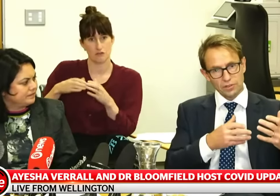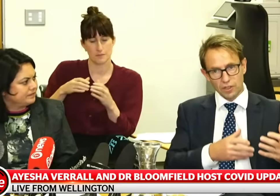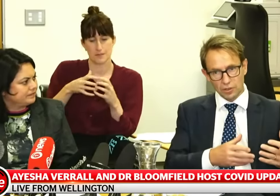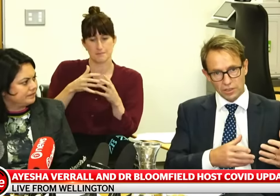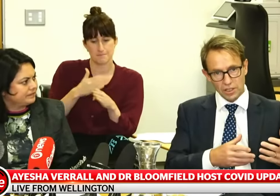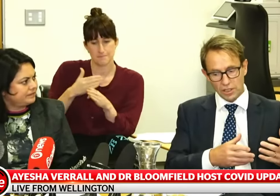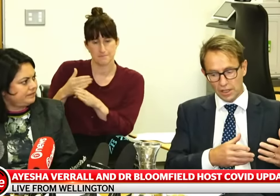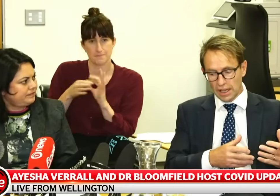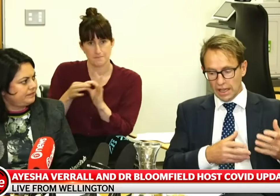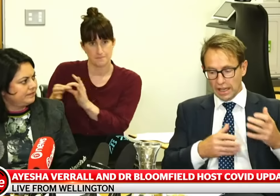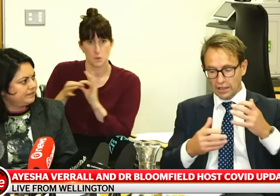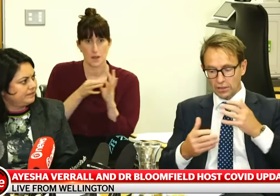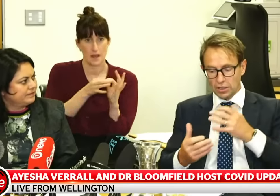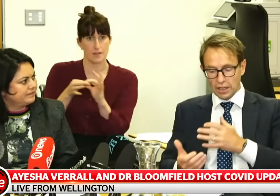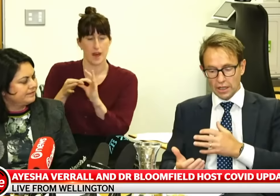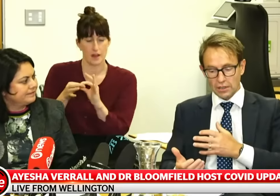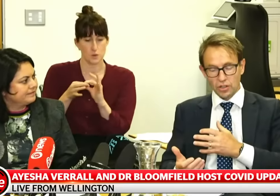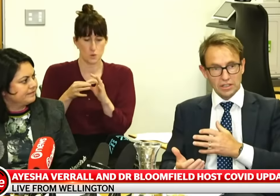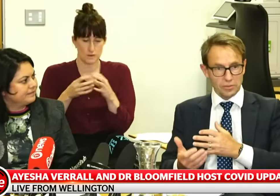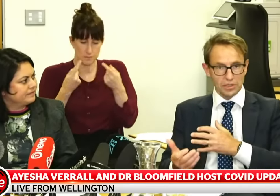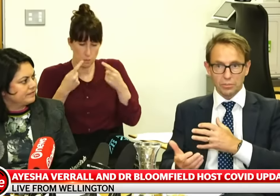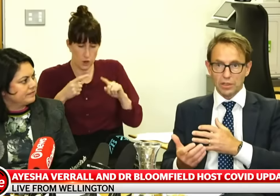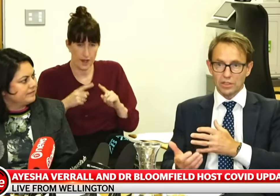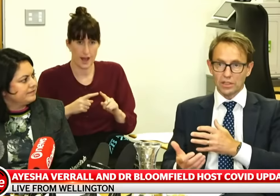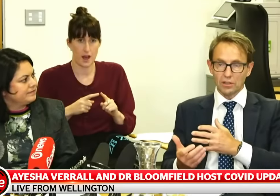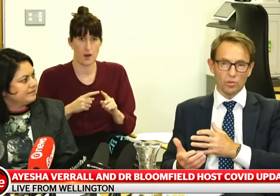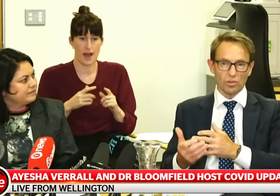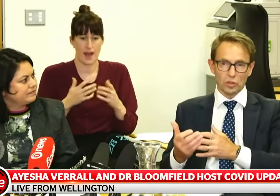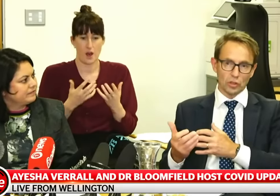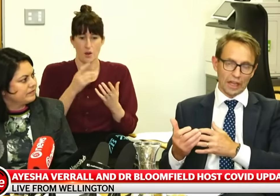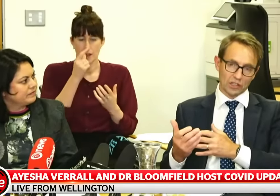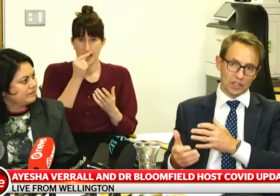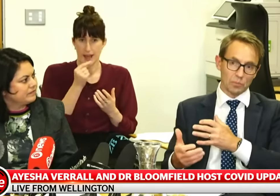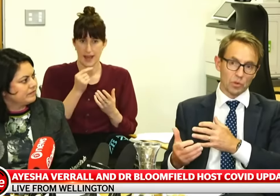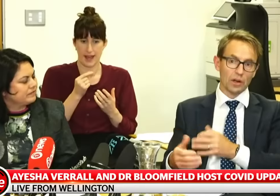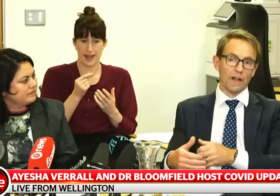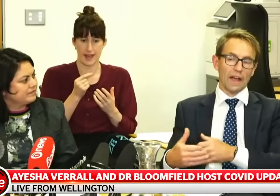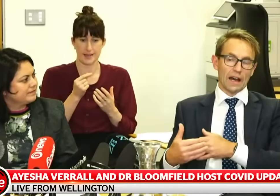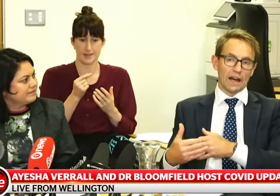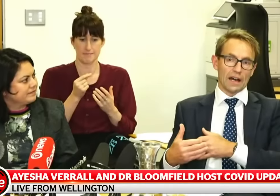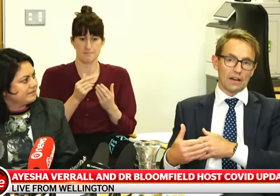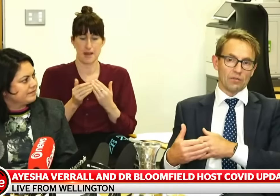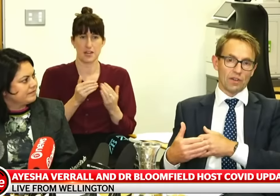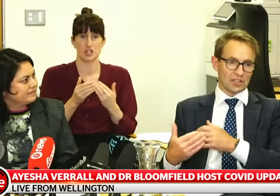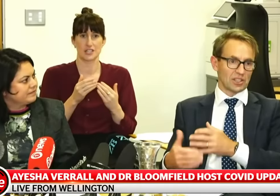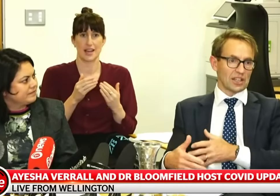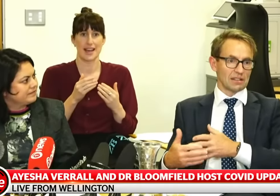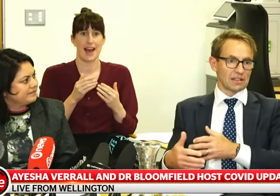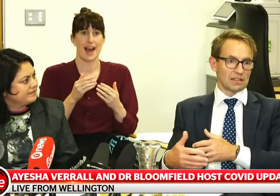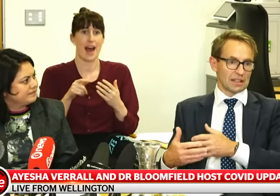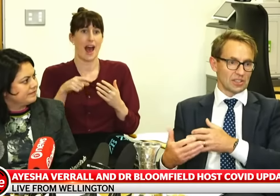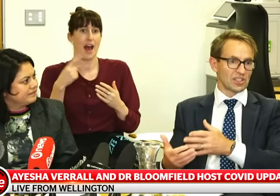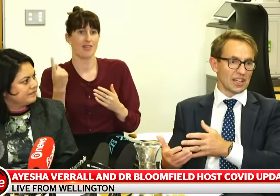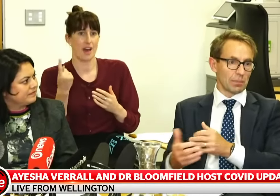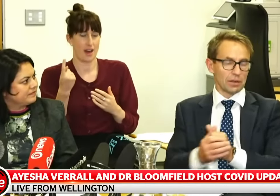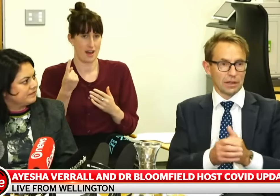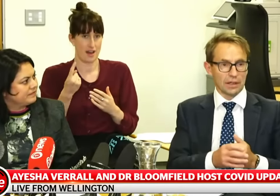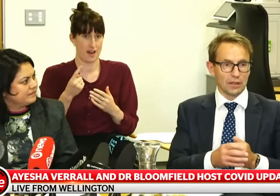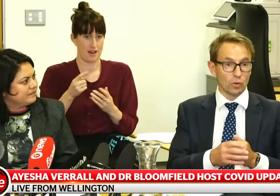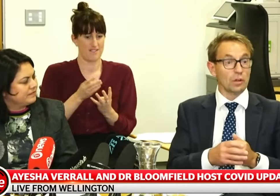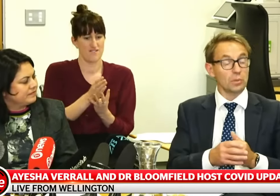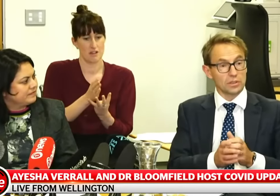of severity and transmissibility, or actually more vaccine